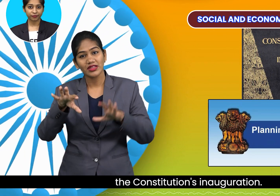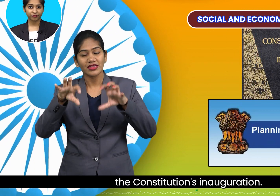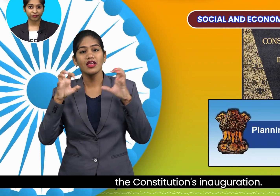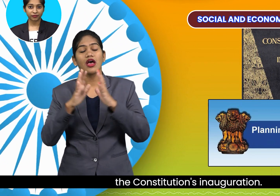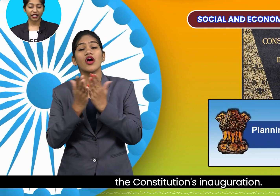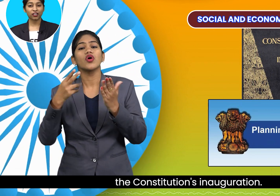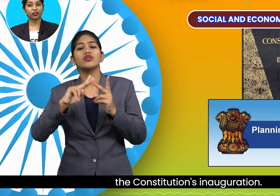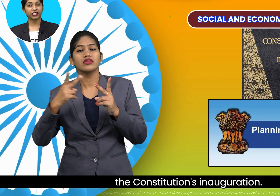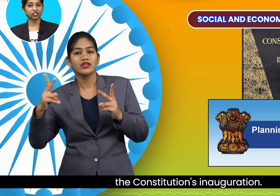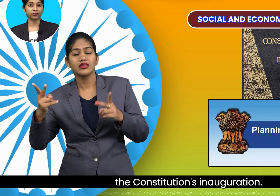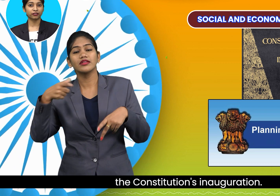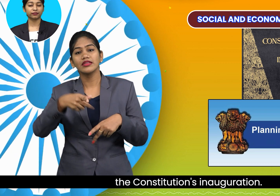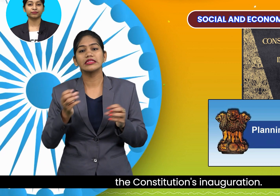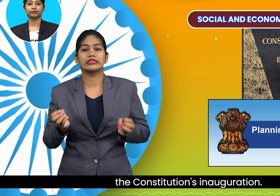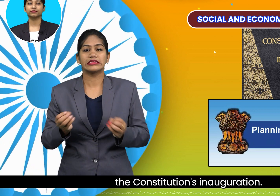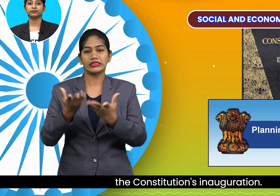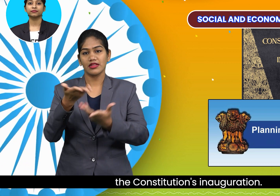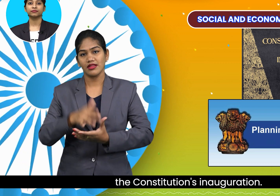Constitution's inauguration,